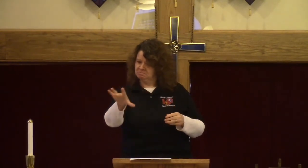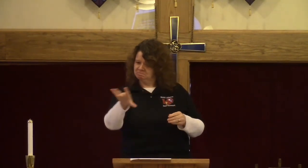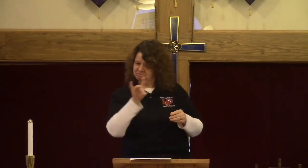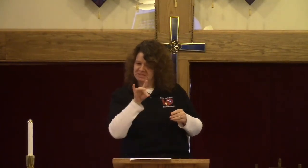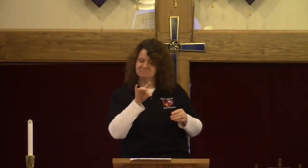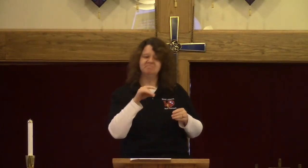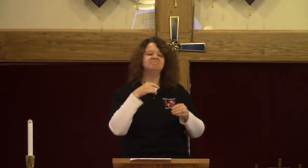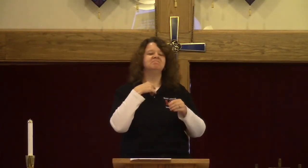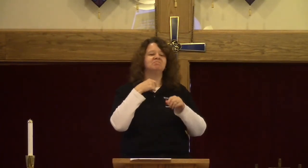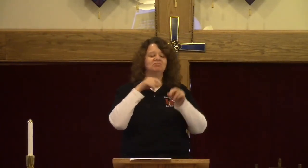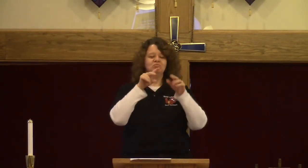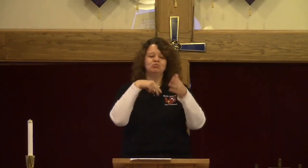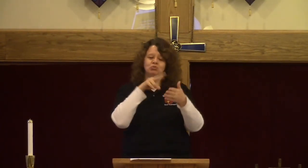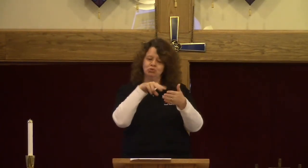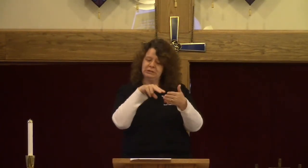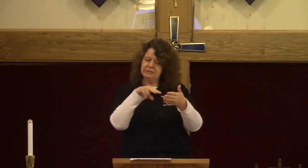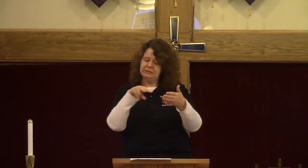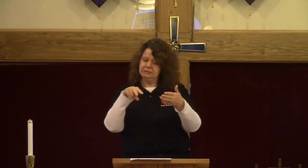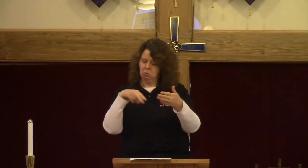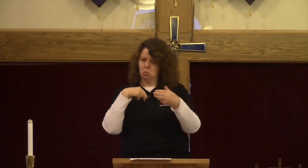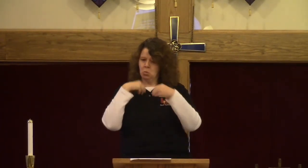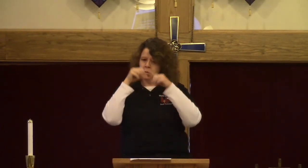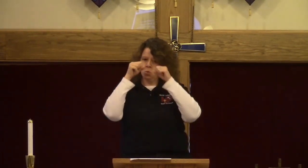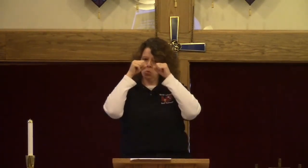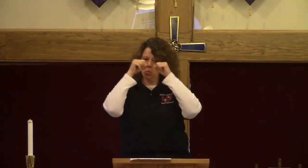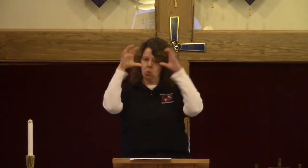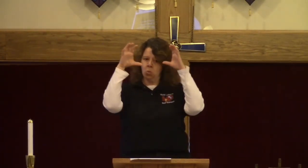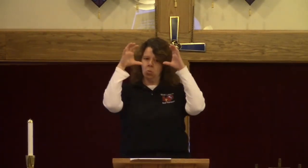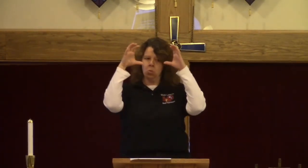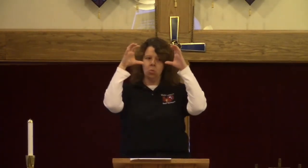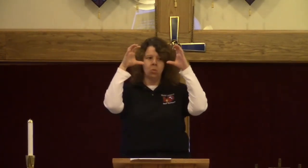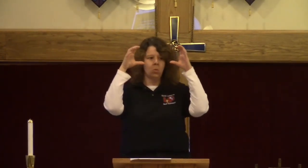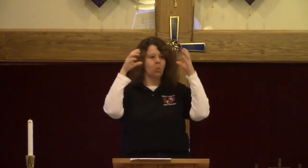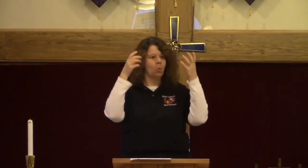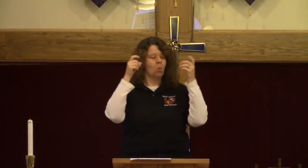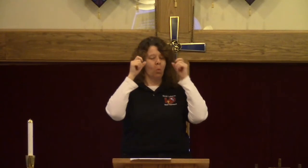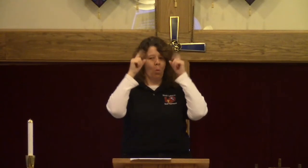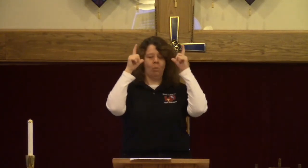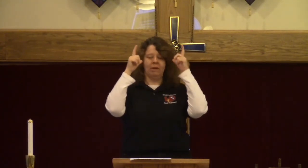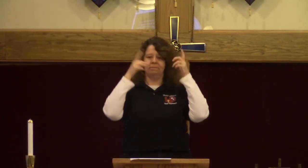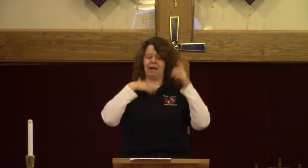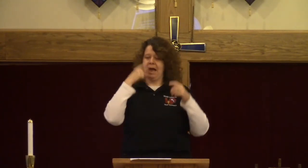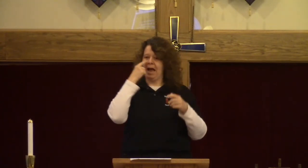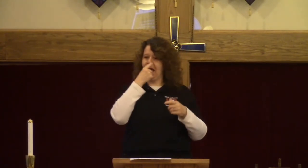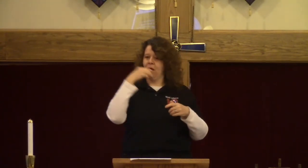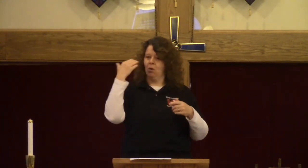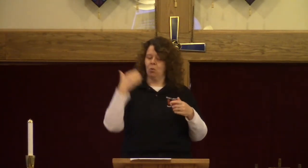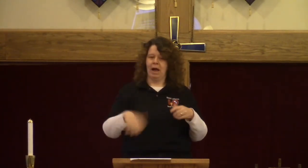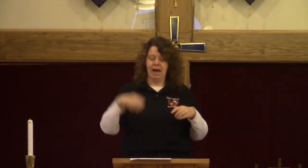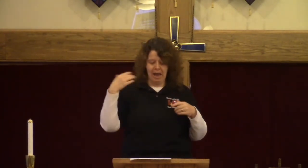one called clergy killers. And I picked that. I was reading through. Whoa, really, whoa, wake up my eyes.